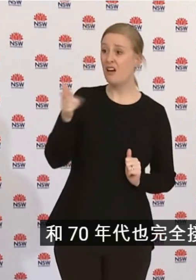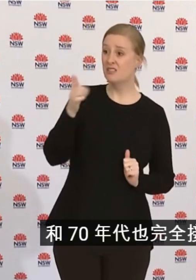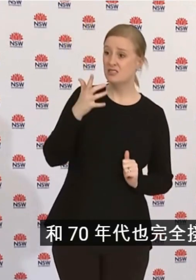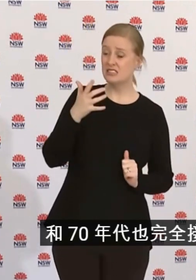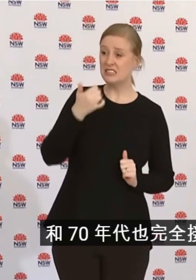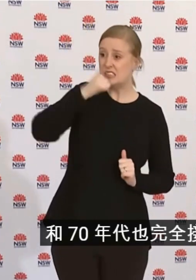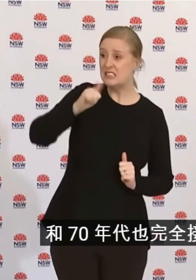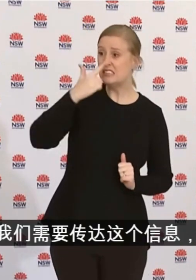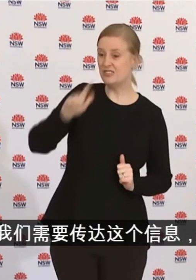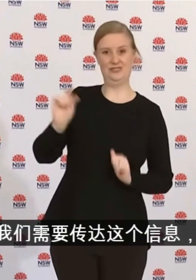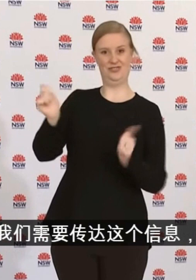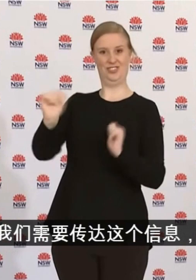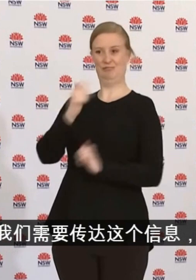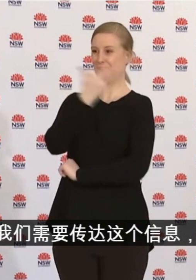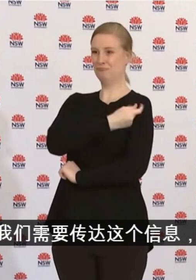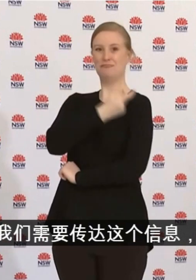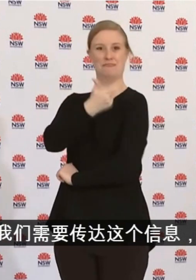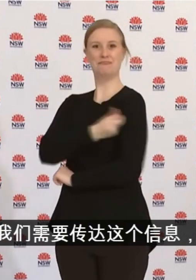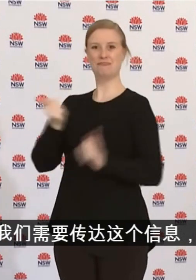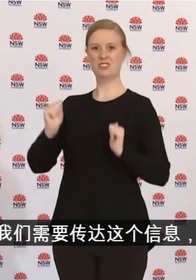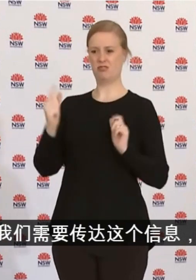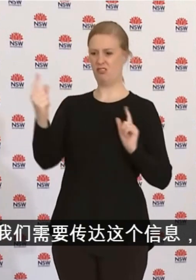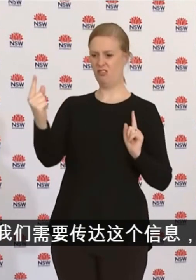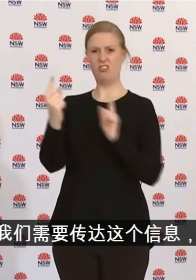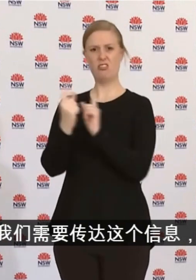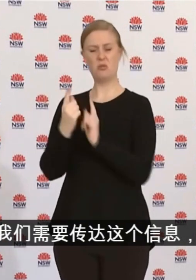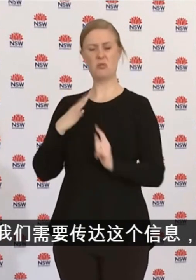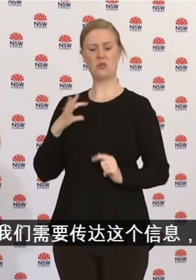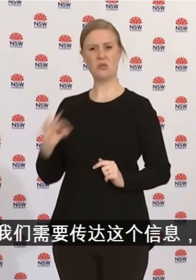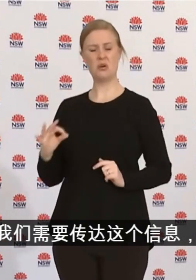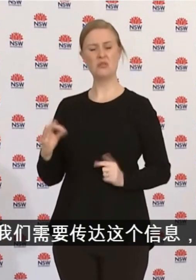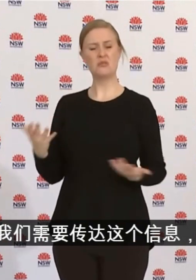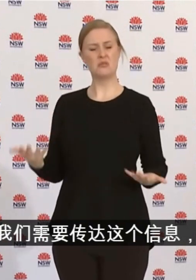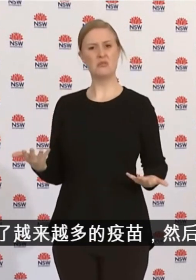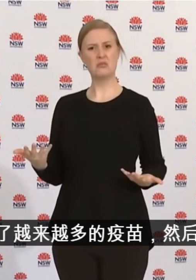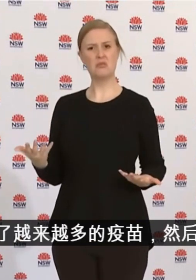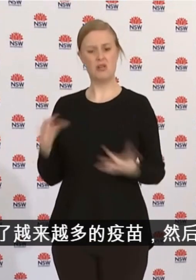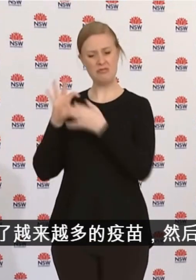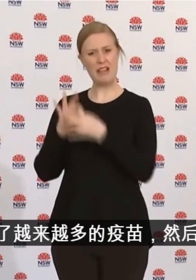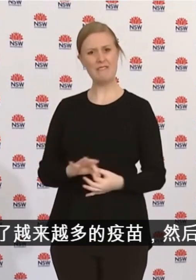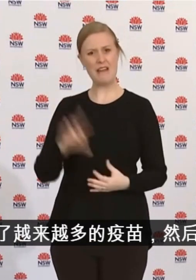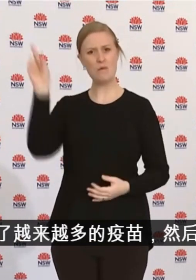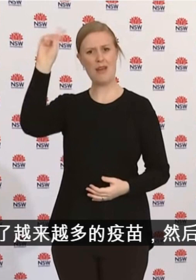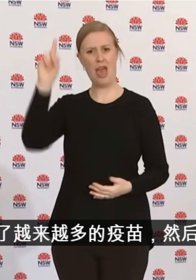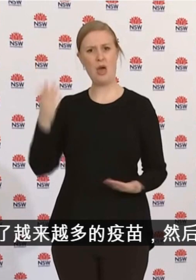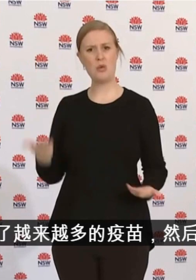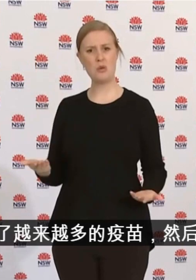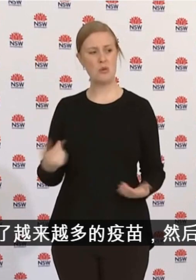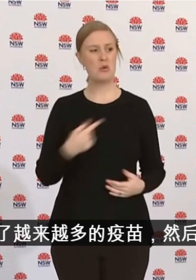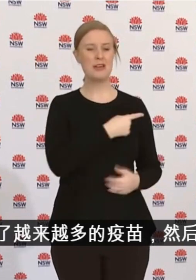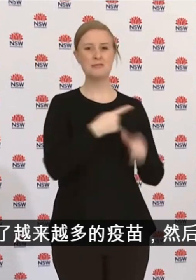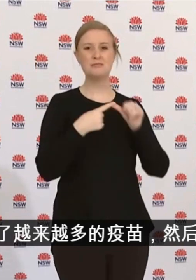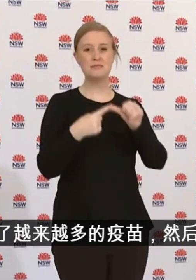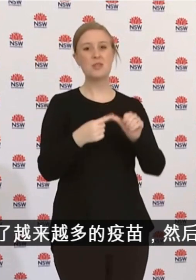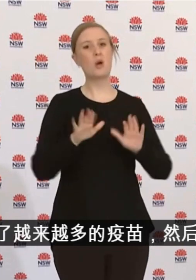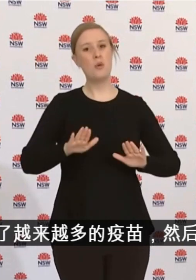The issue here is that we need to get that message through. Can I say that obviously as a community gets more and more vaccinated, then we can open